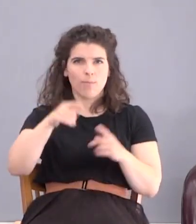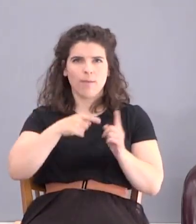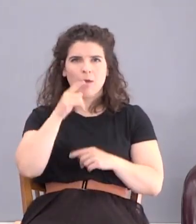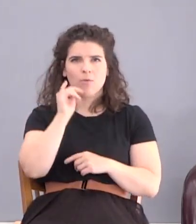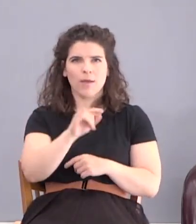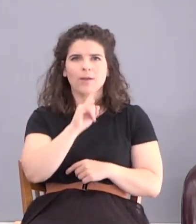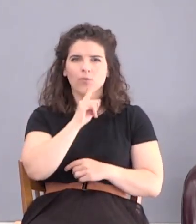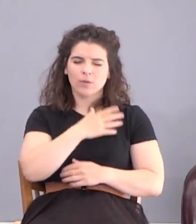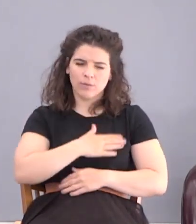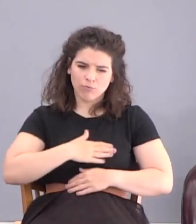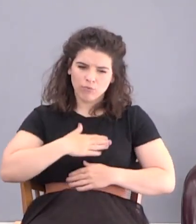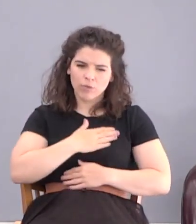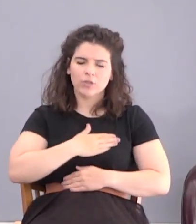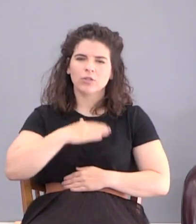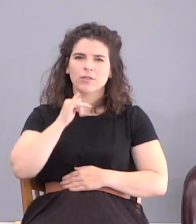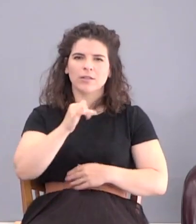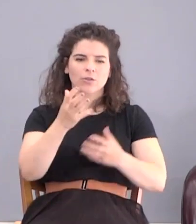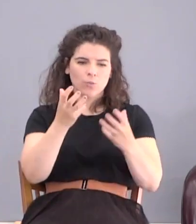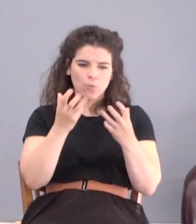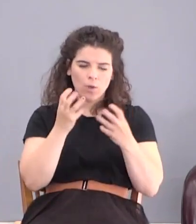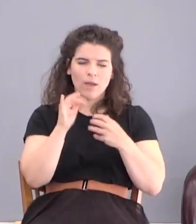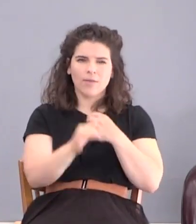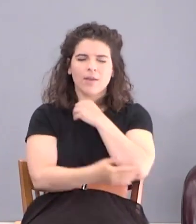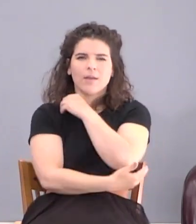to appreciate that, to want that.